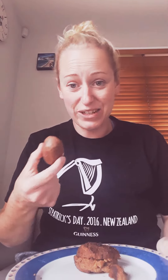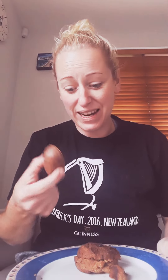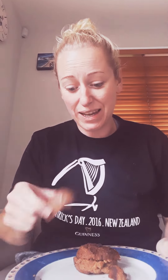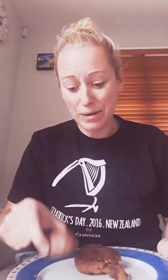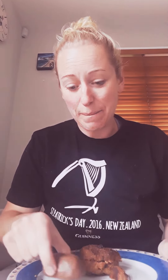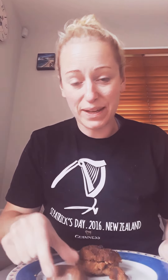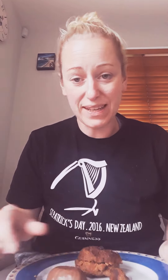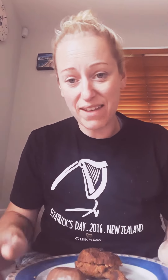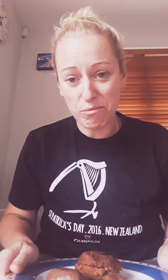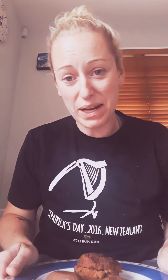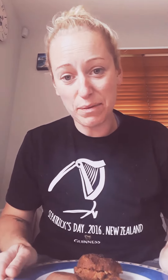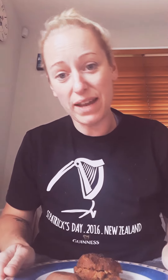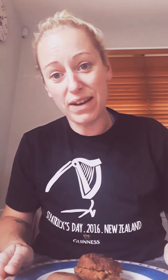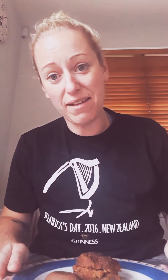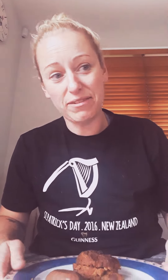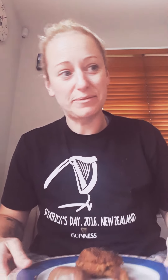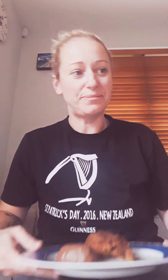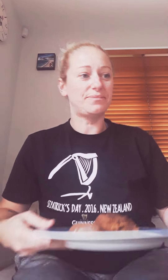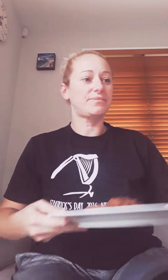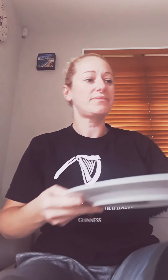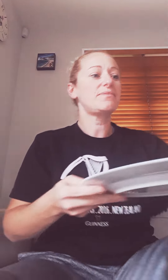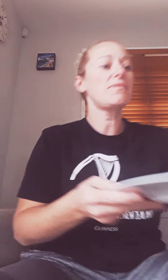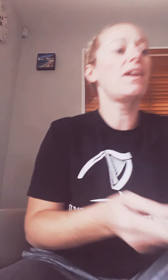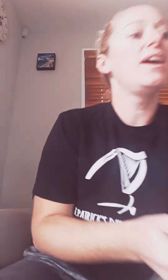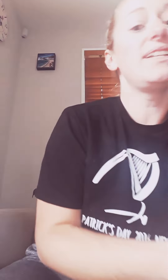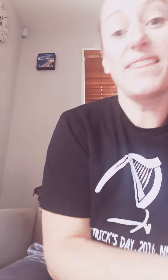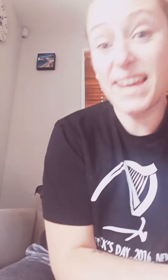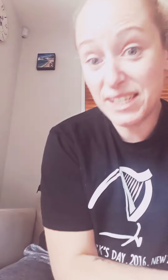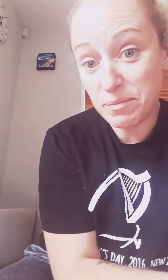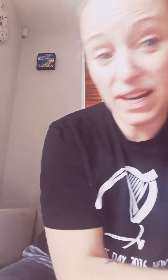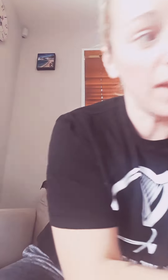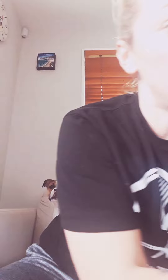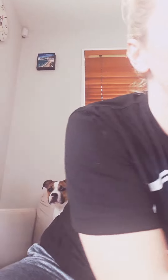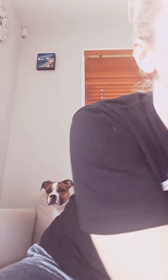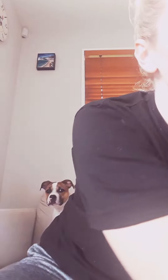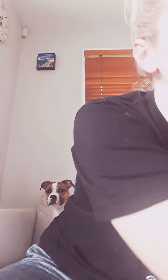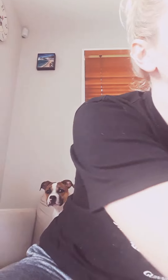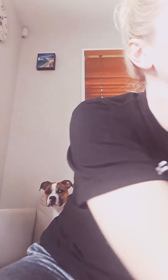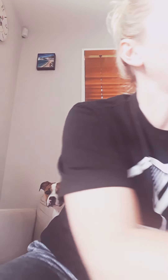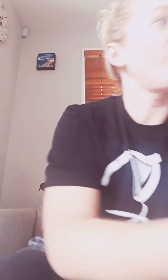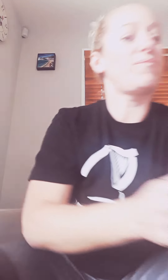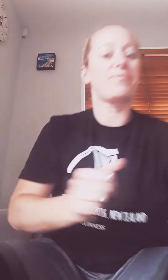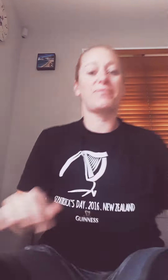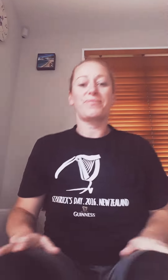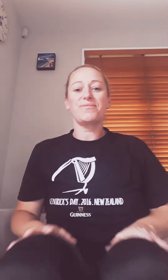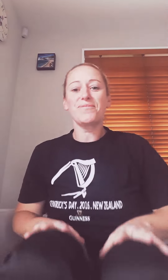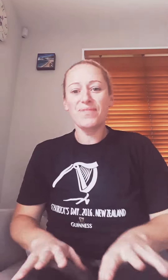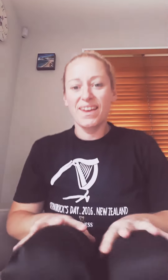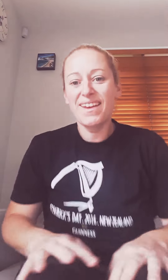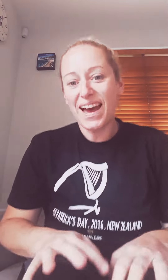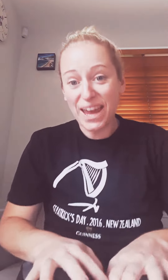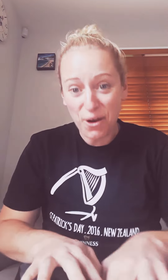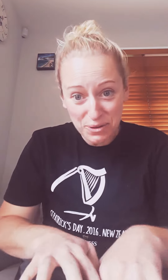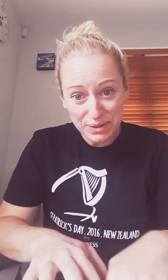egg because I haven't been able to have enough. Did the Easter bunny come and see you? I hope